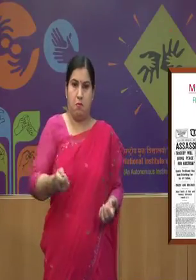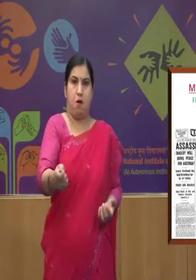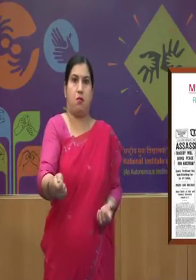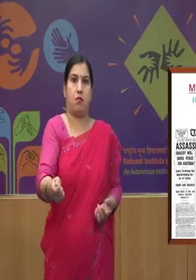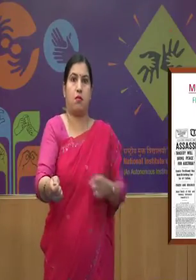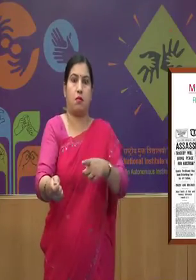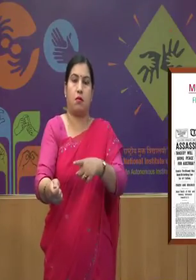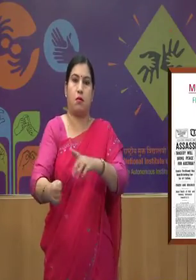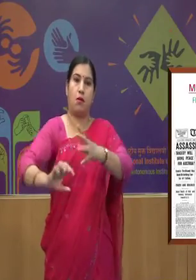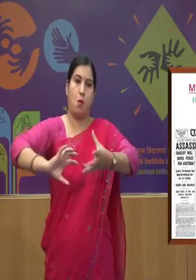Ferdinand.